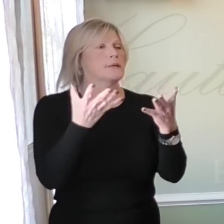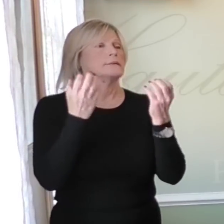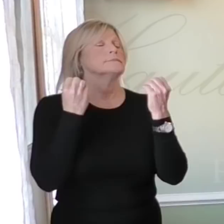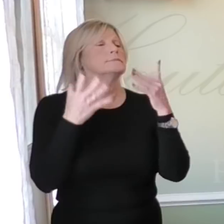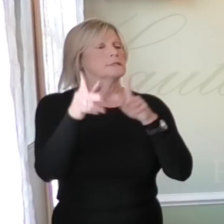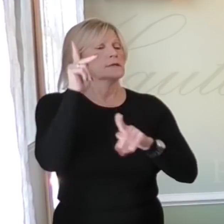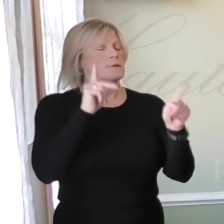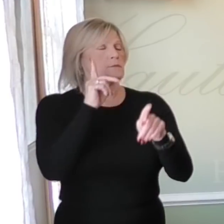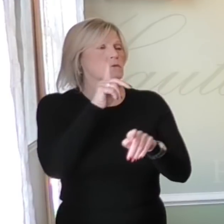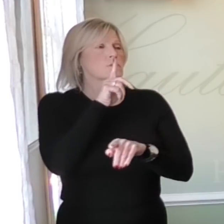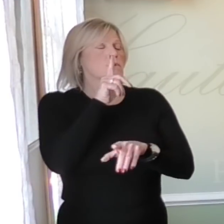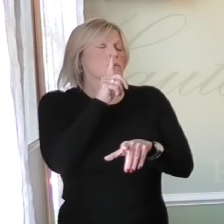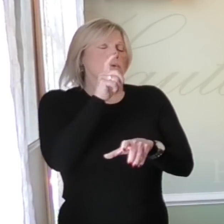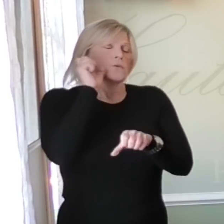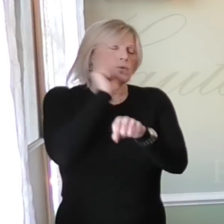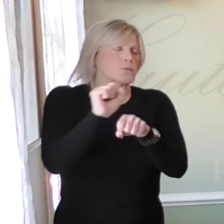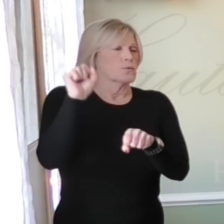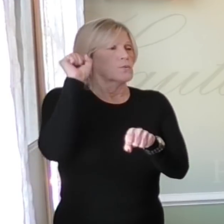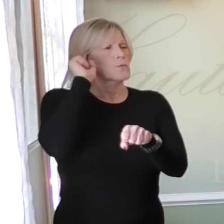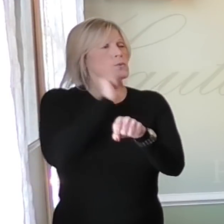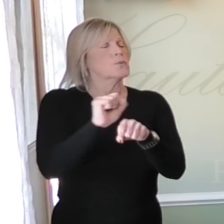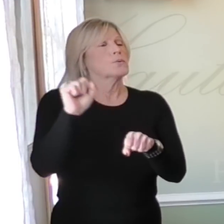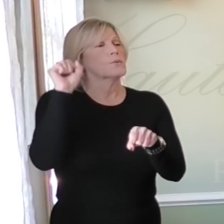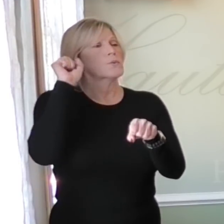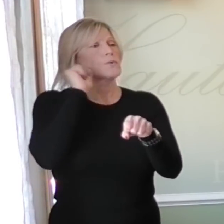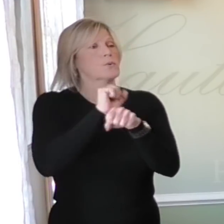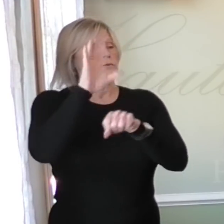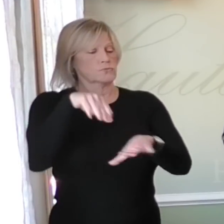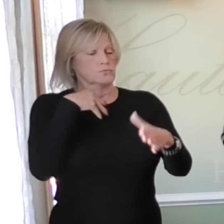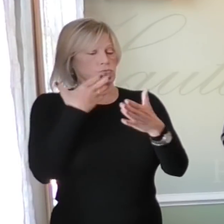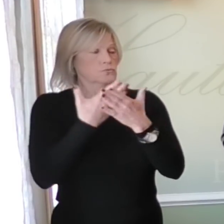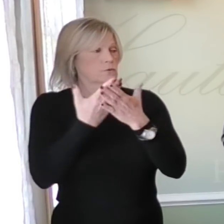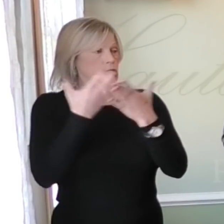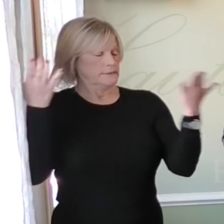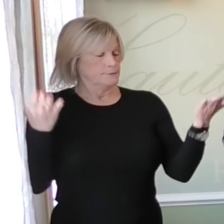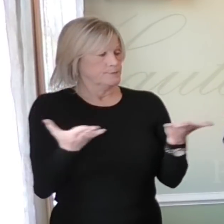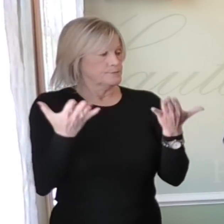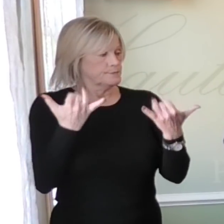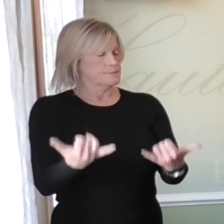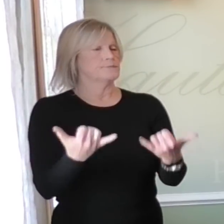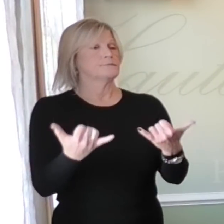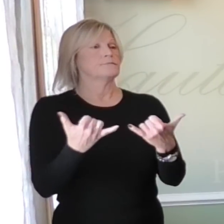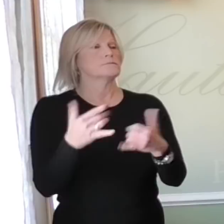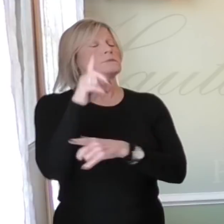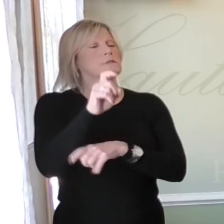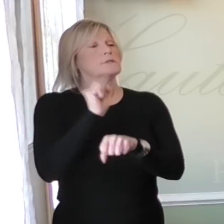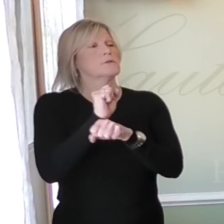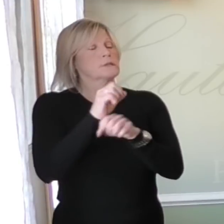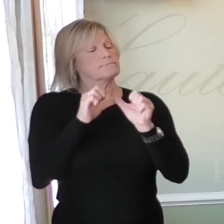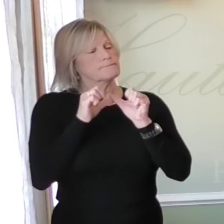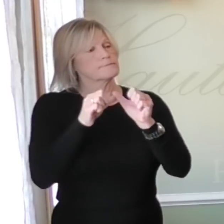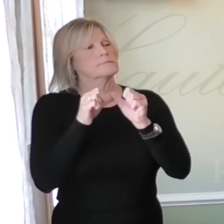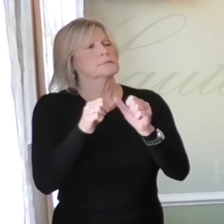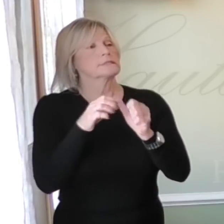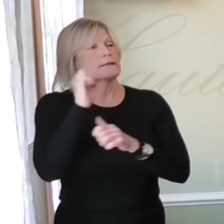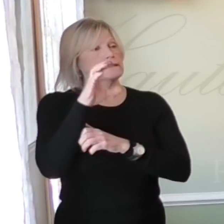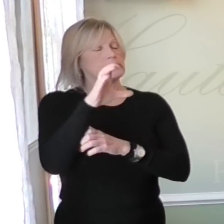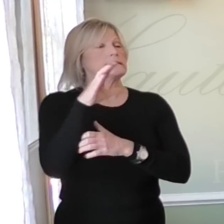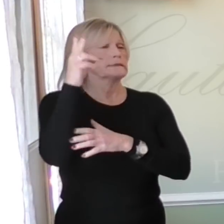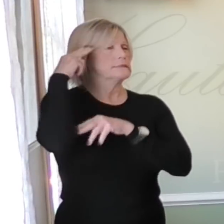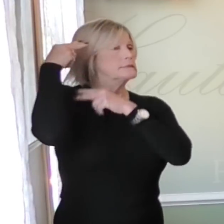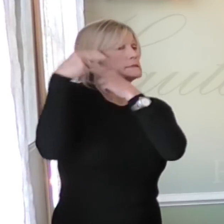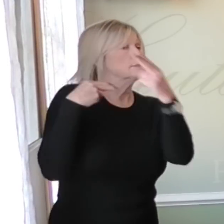who have worked tirelessly to get us to this point. We must work to retain Ellicott City's history and